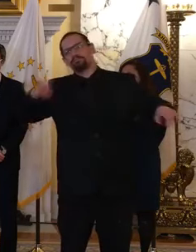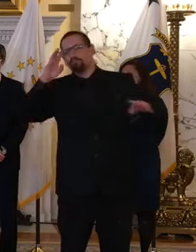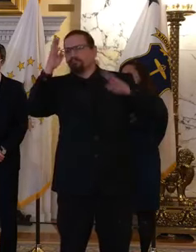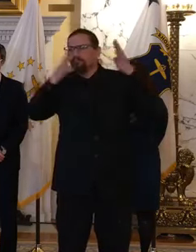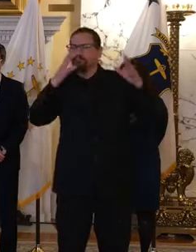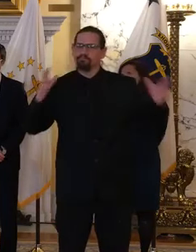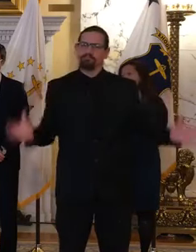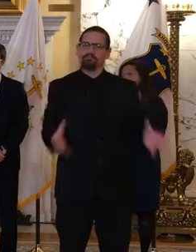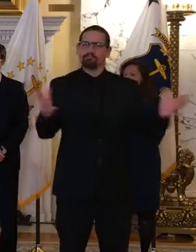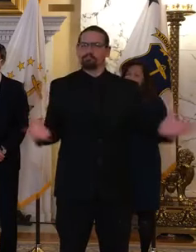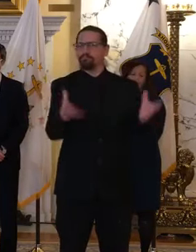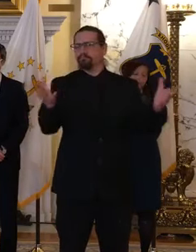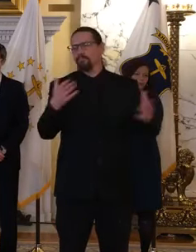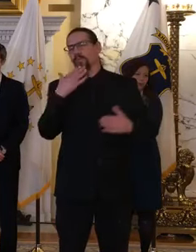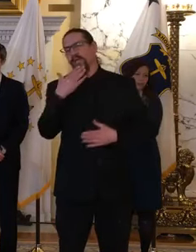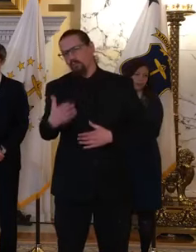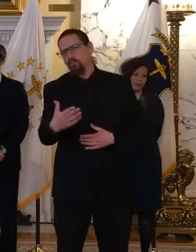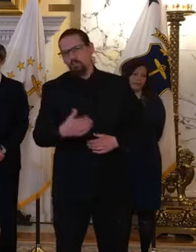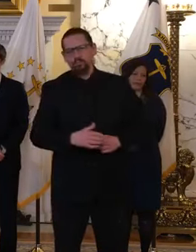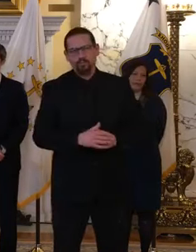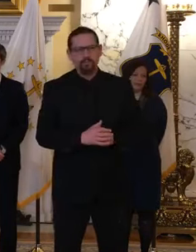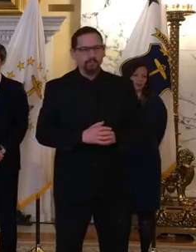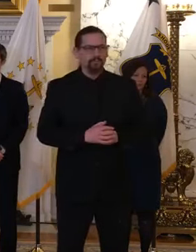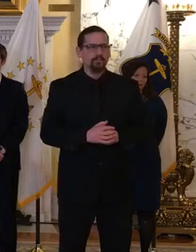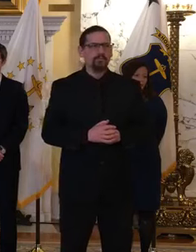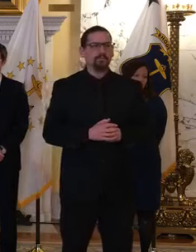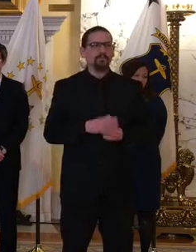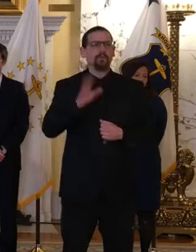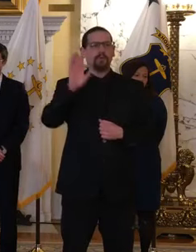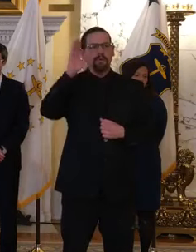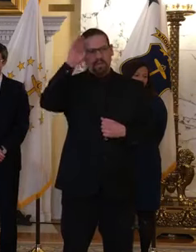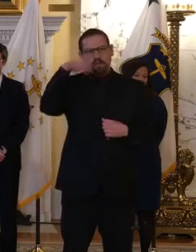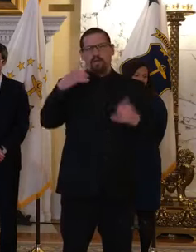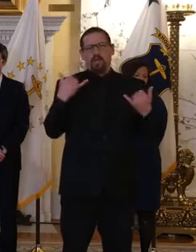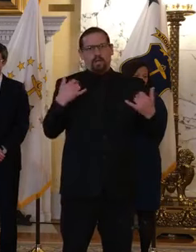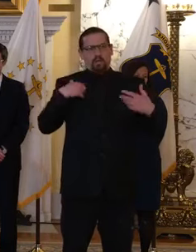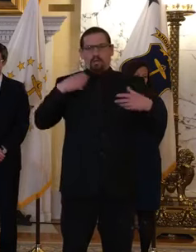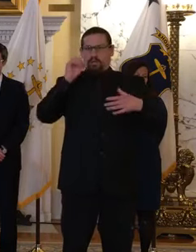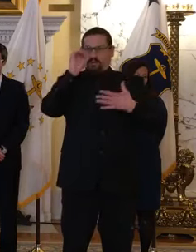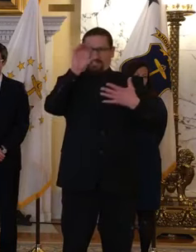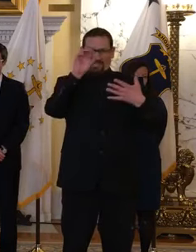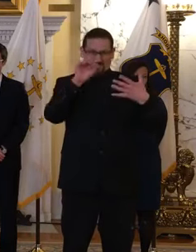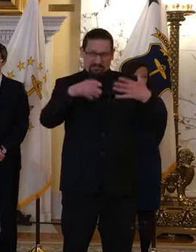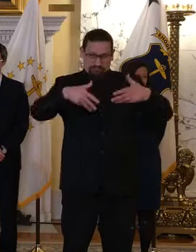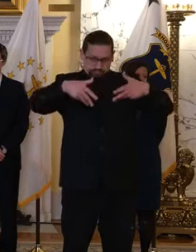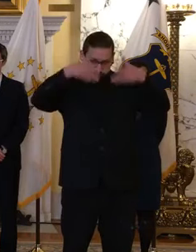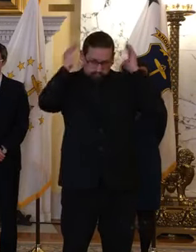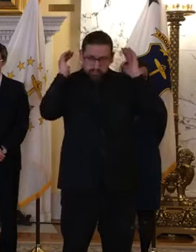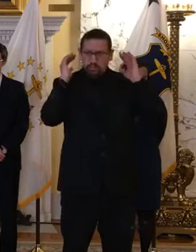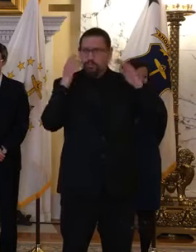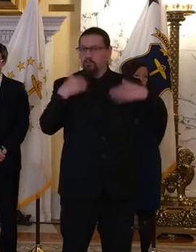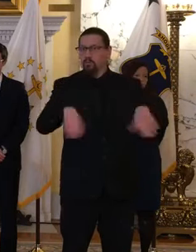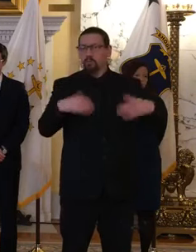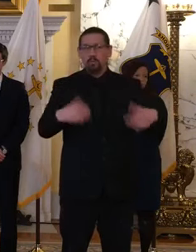This was all a mouthful. I realize I've just thrown a lot of information at you, to parents and